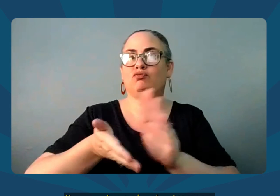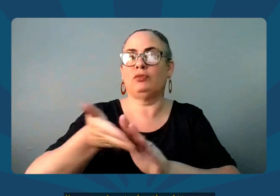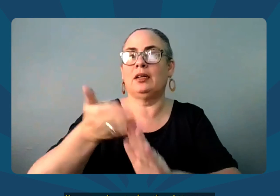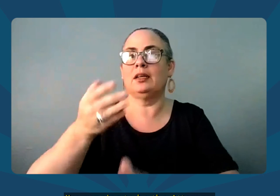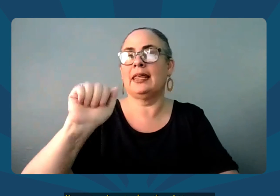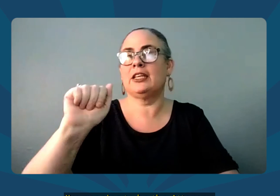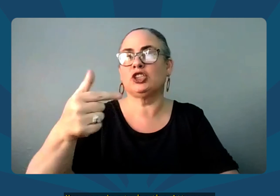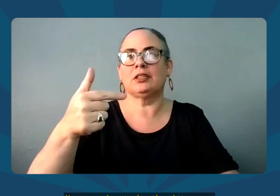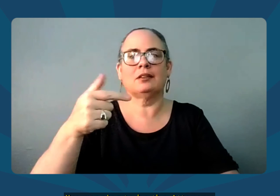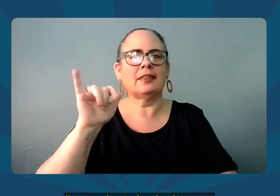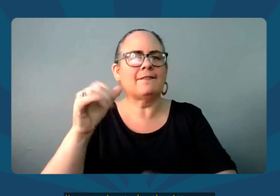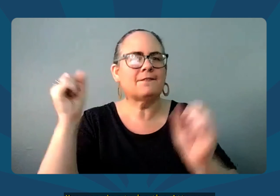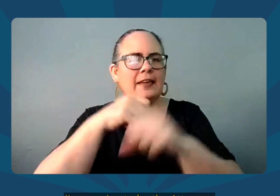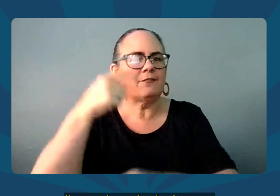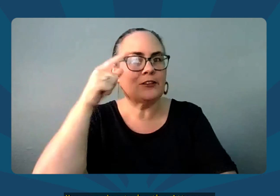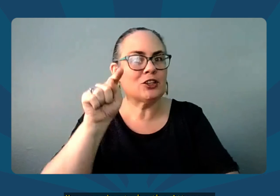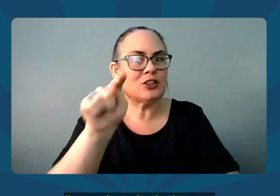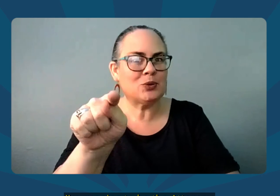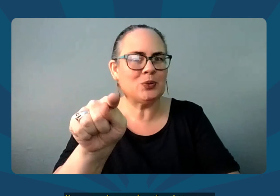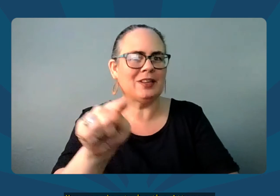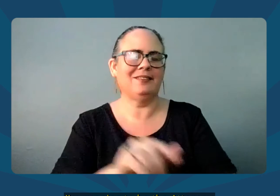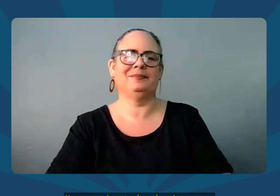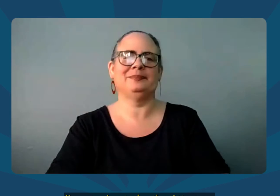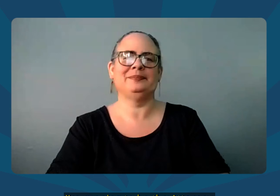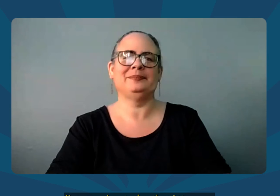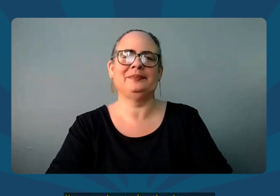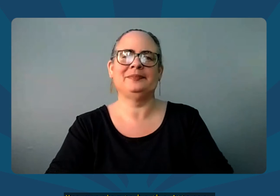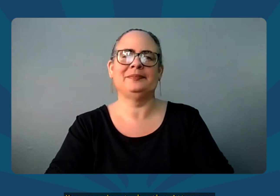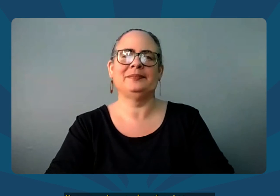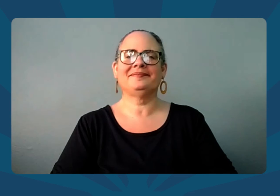I'm running to be the Attorney General that fights for you.